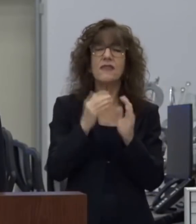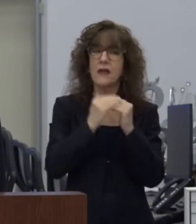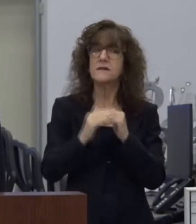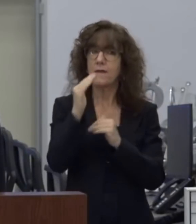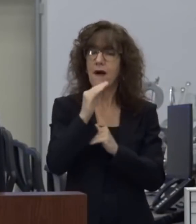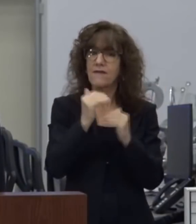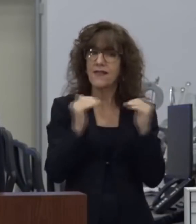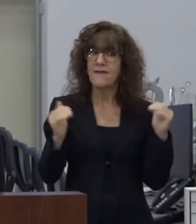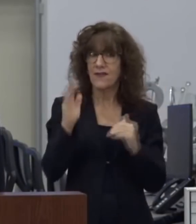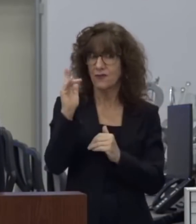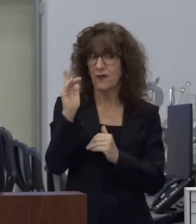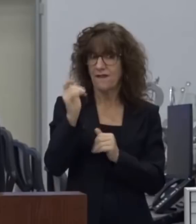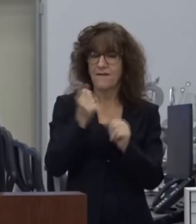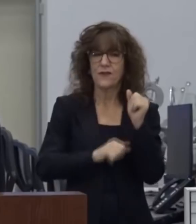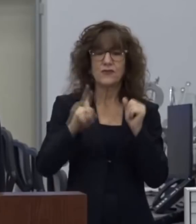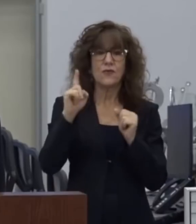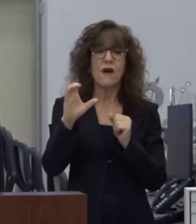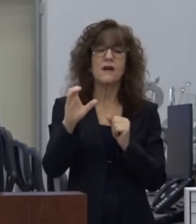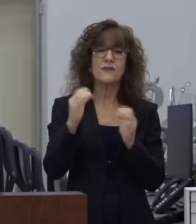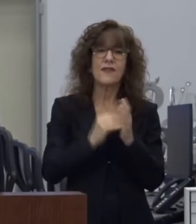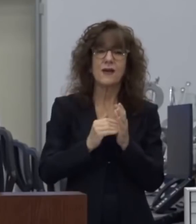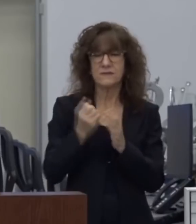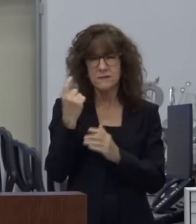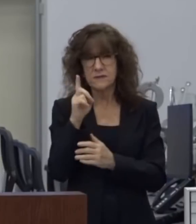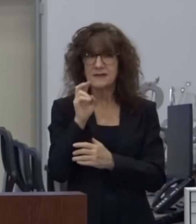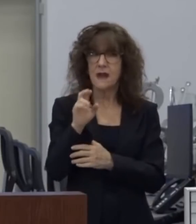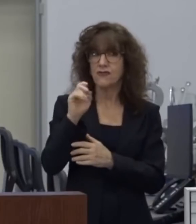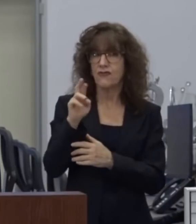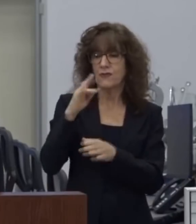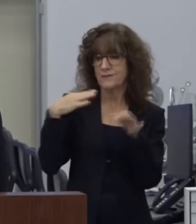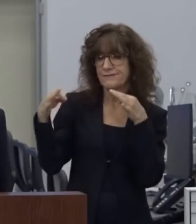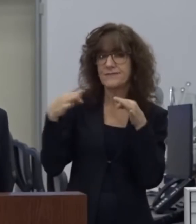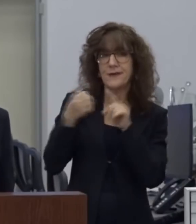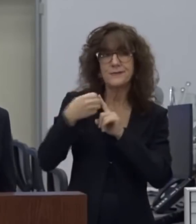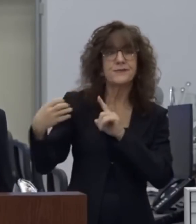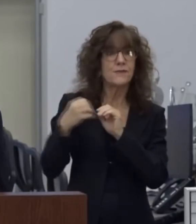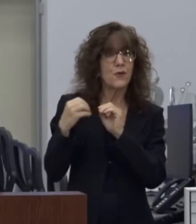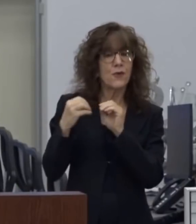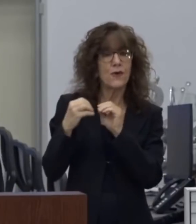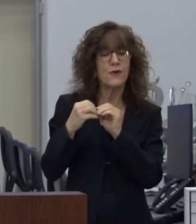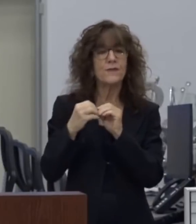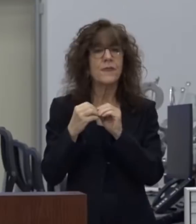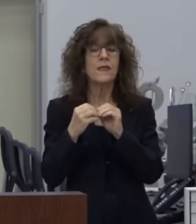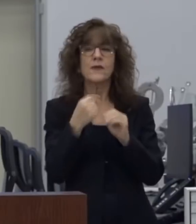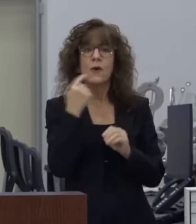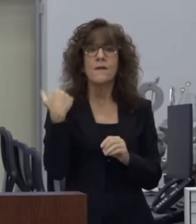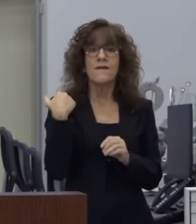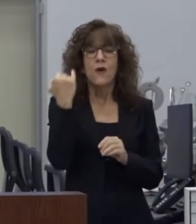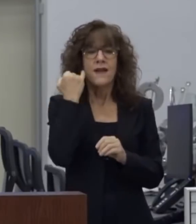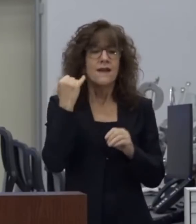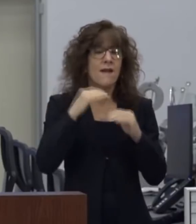level of 25 per 100,000. And Dr. Carter will discuss this more at length, but we had told you before that if we got